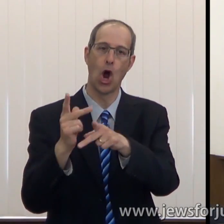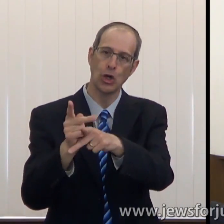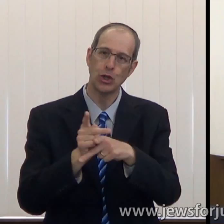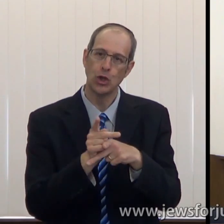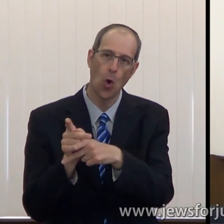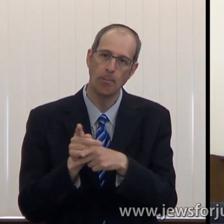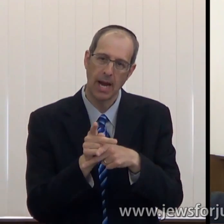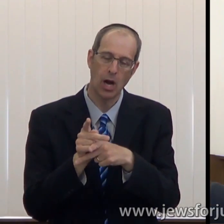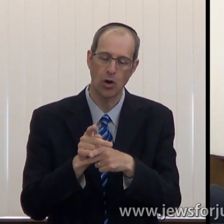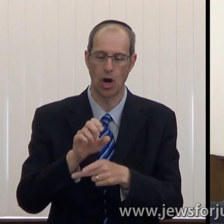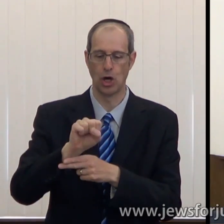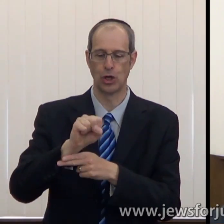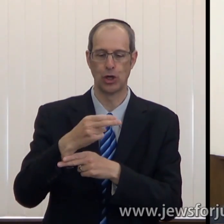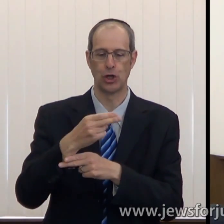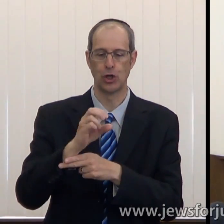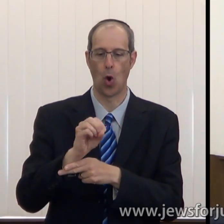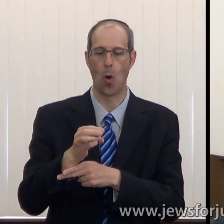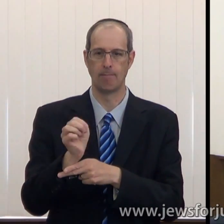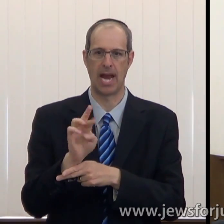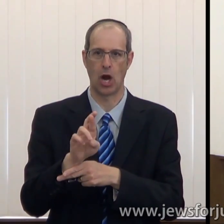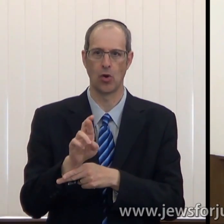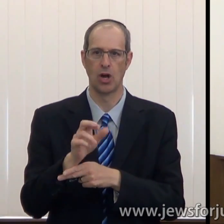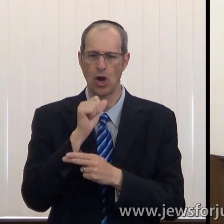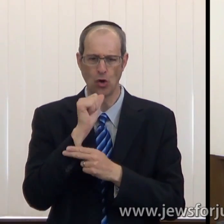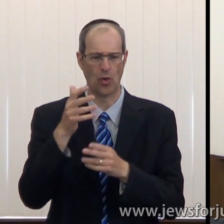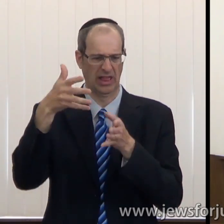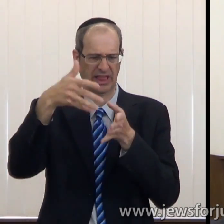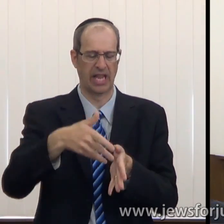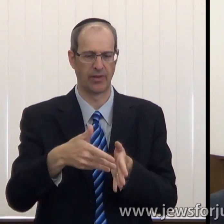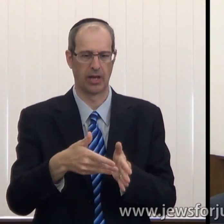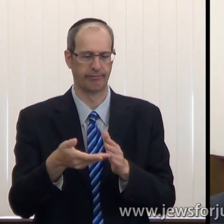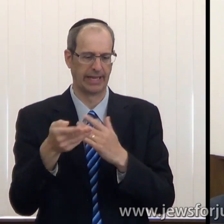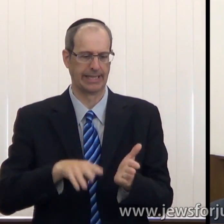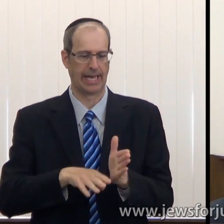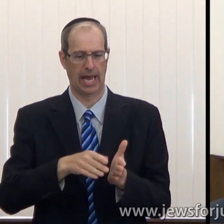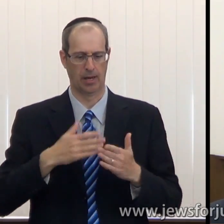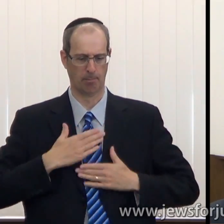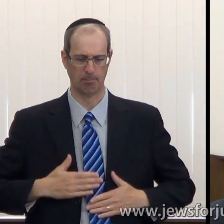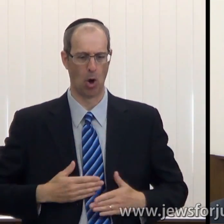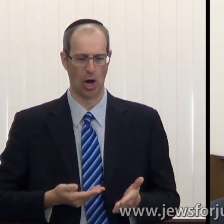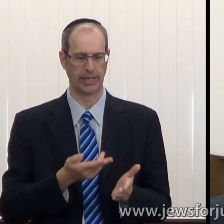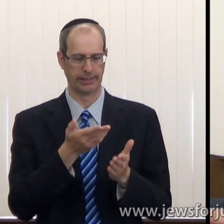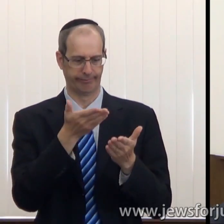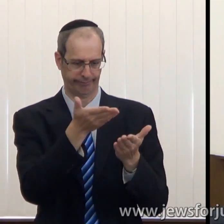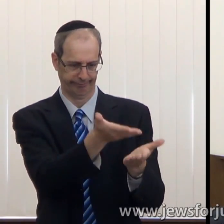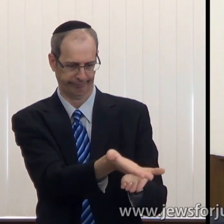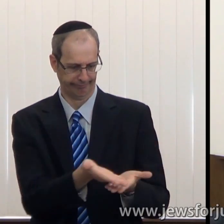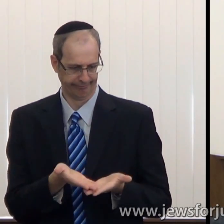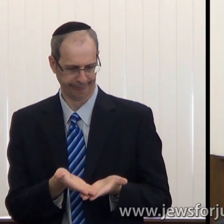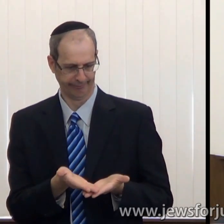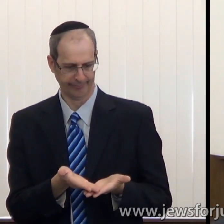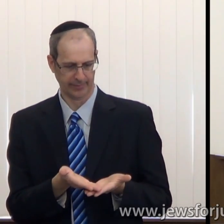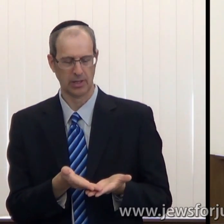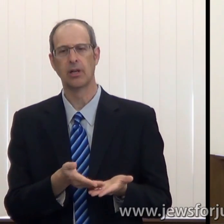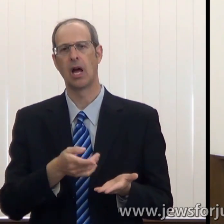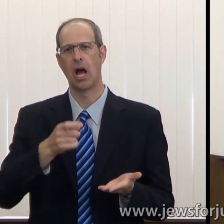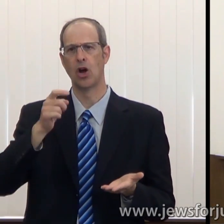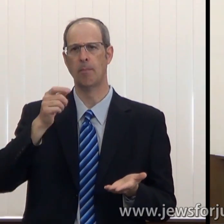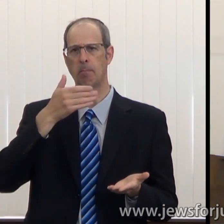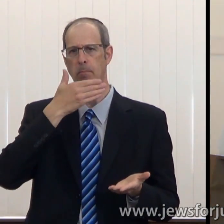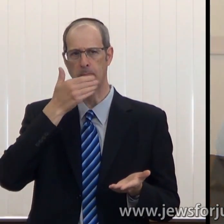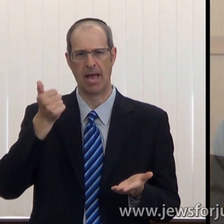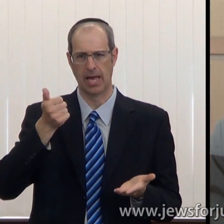we don't leave a corpse, we don't leave a dead body all by itself. There has to be someone that watches the